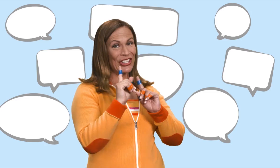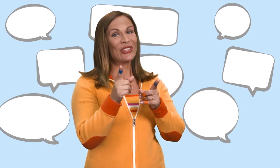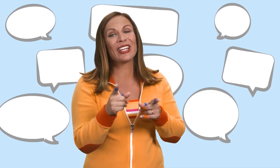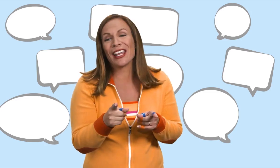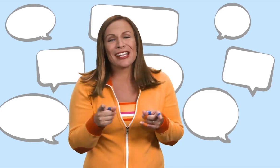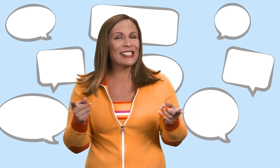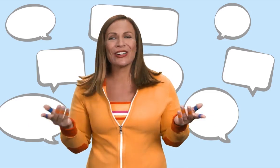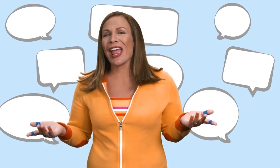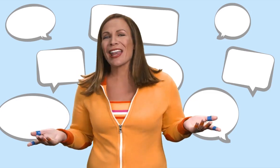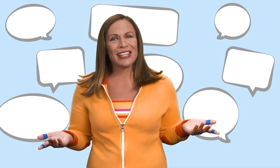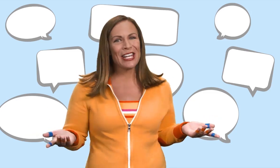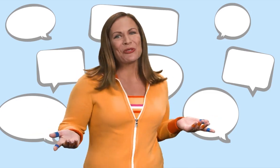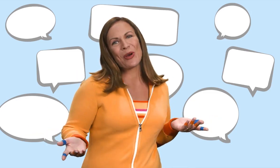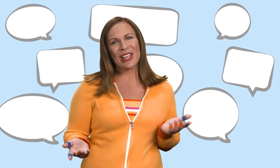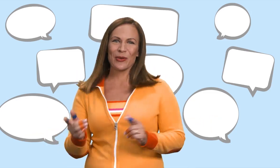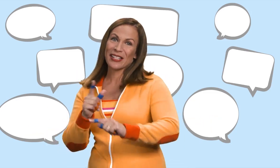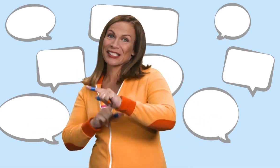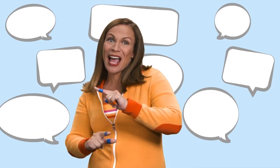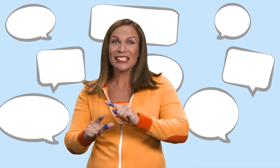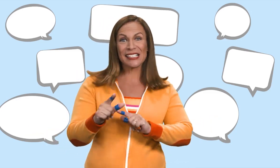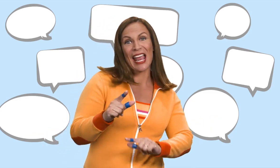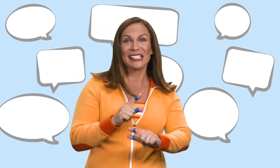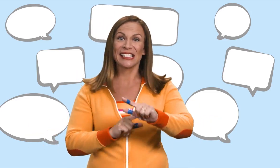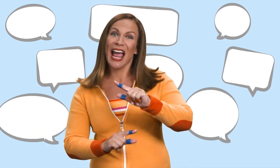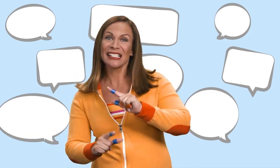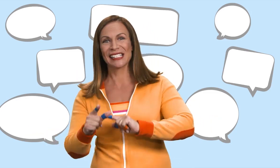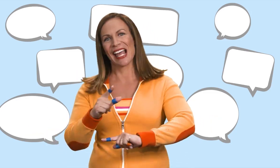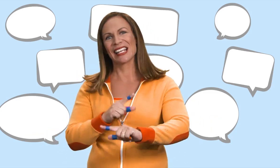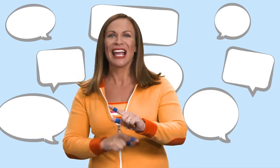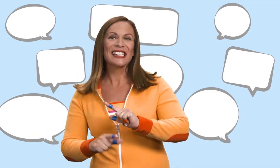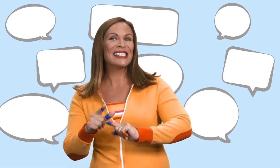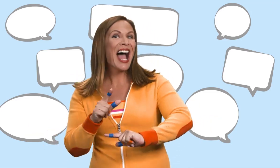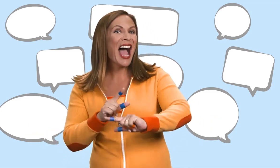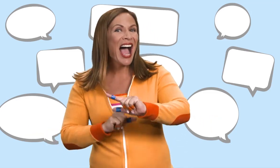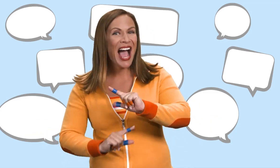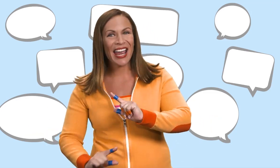You can answer any way with signs, signs, signs, signs, signs.